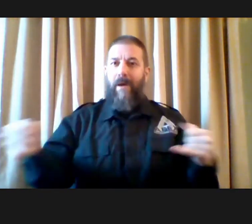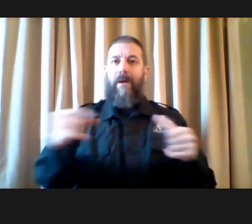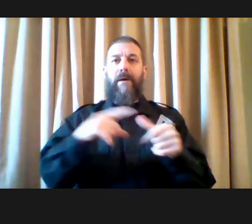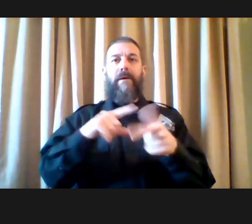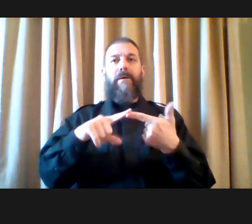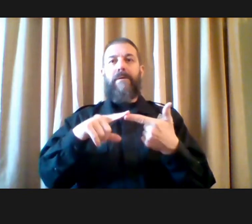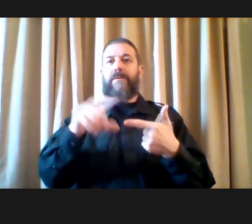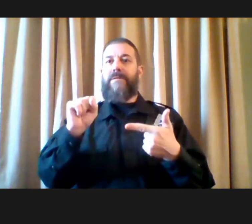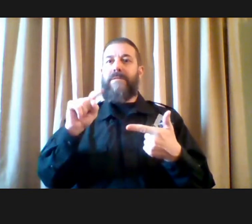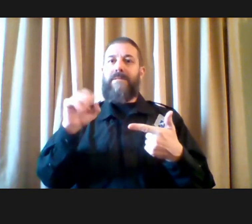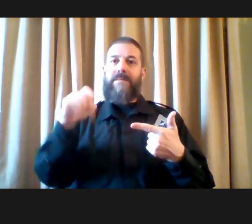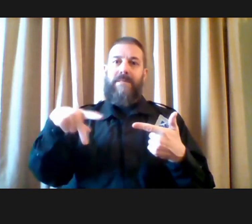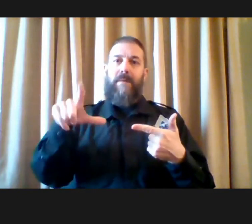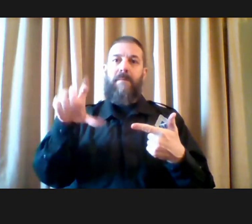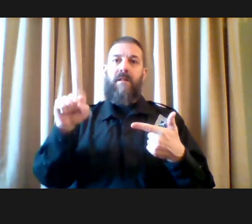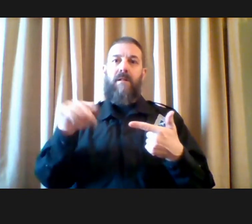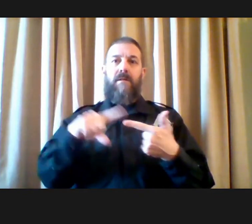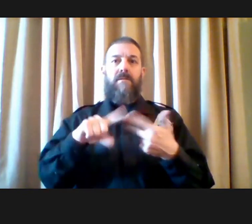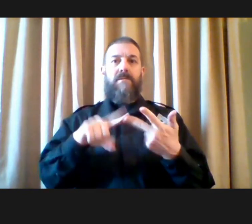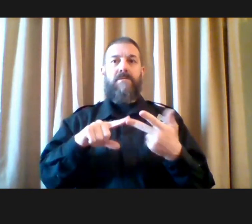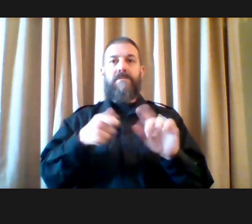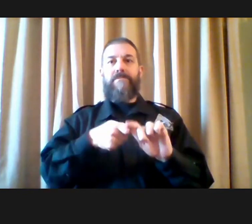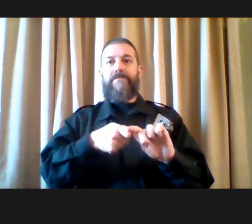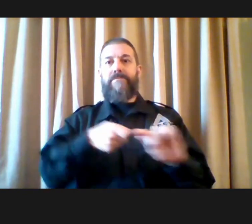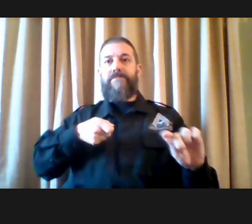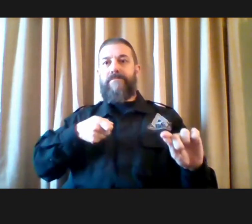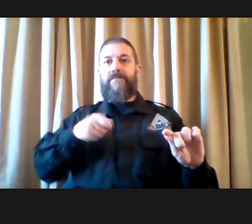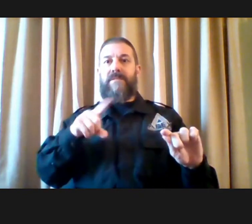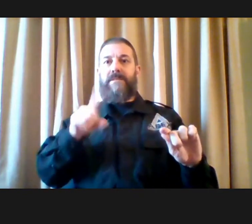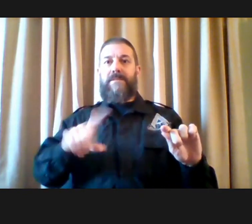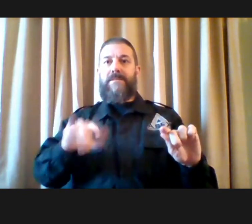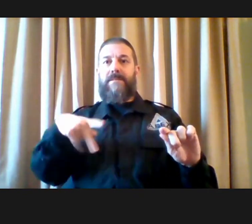are maybe amusing, but not healthy.